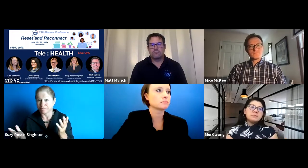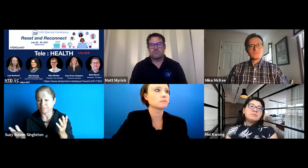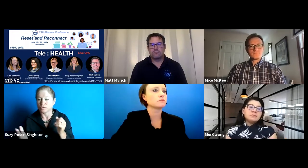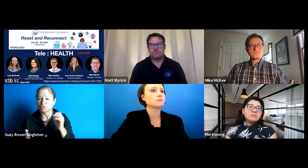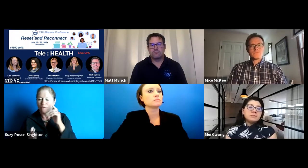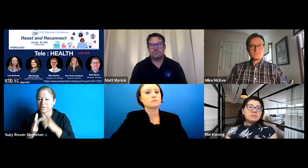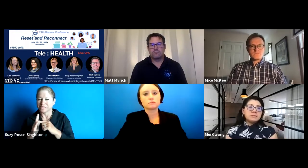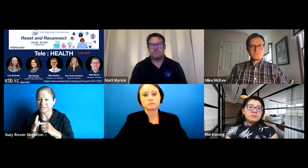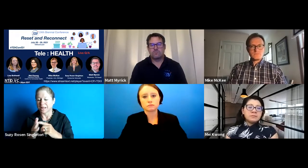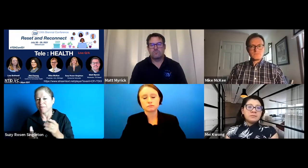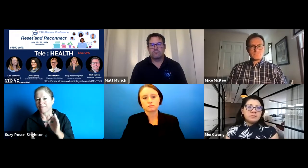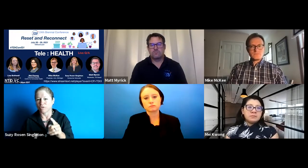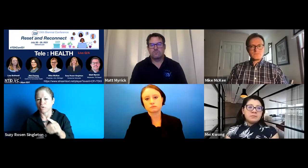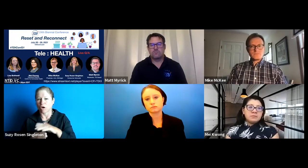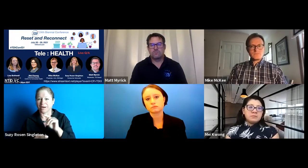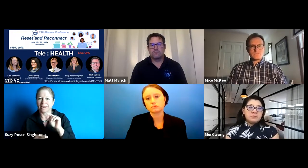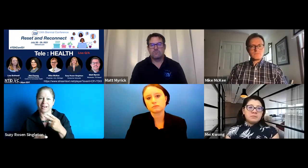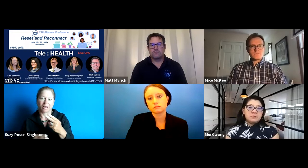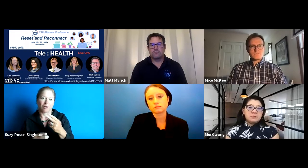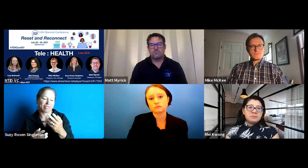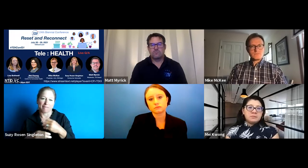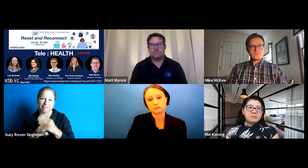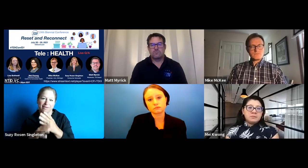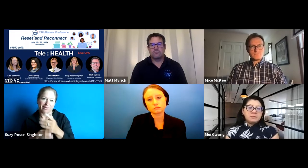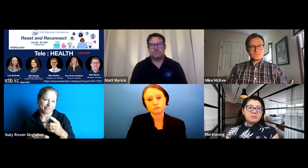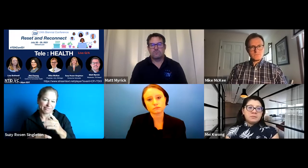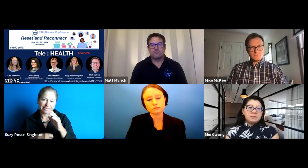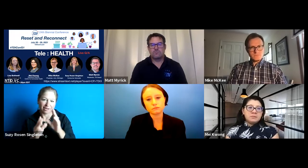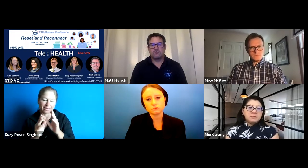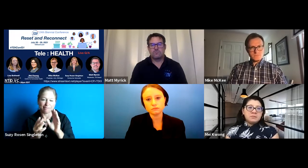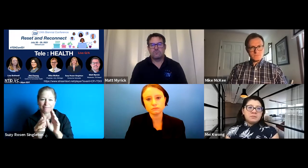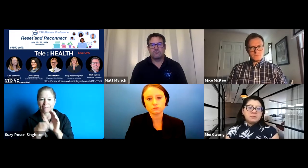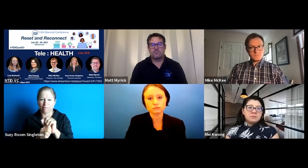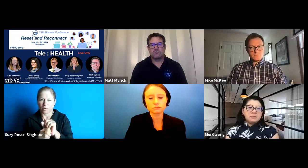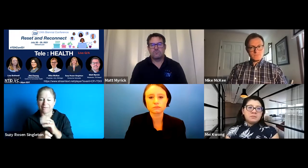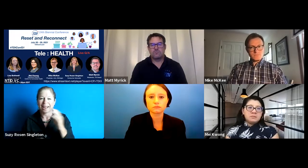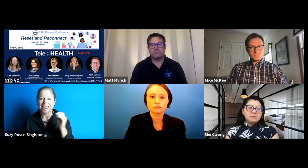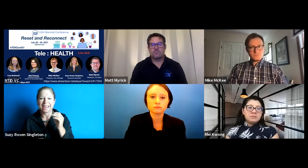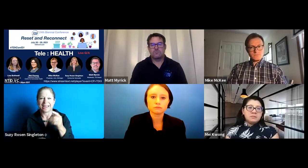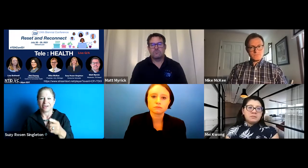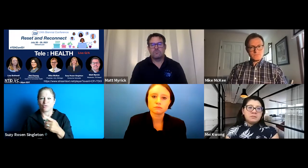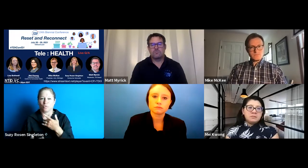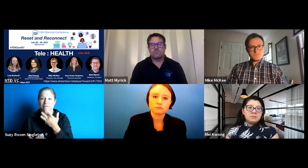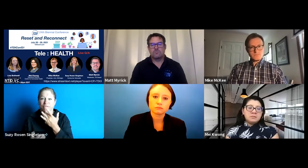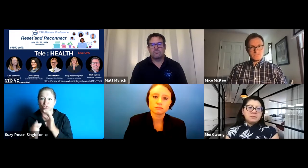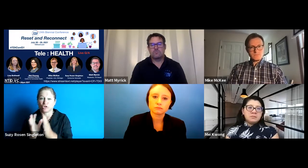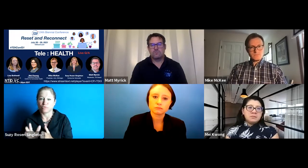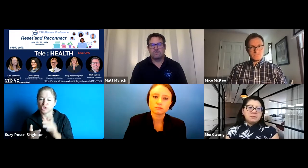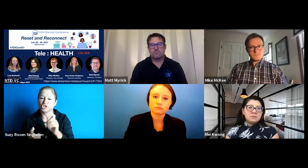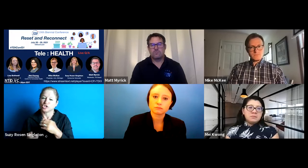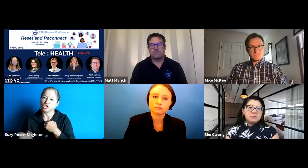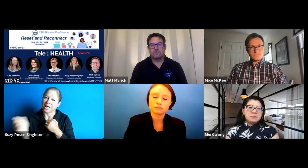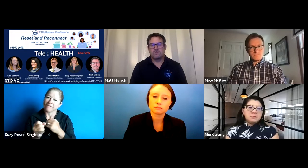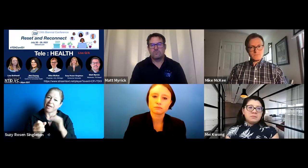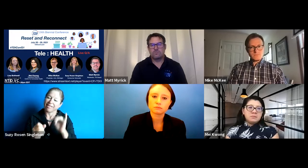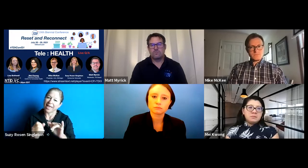requires that the individual with the disability feels that it is effective. So for example, if you were on a telehealth appointment